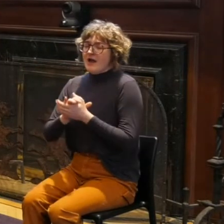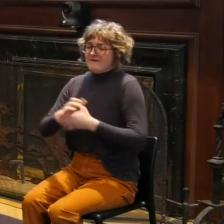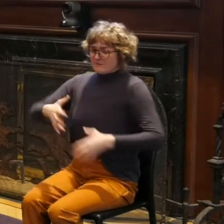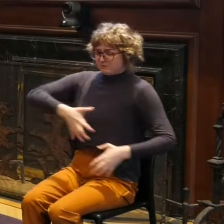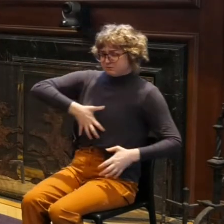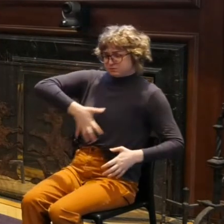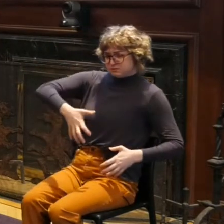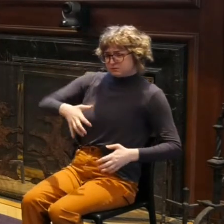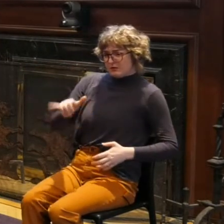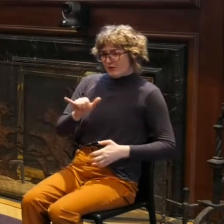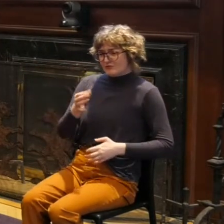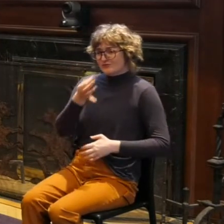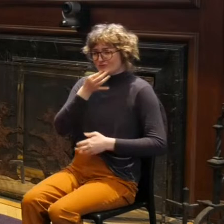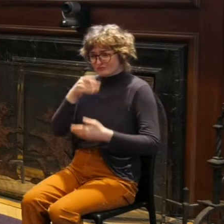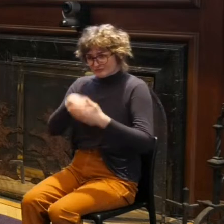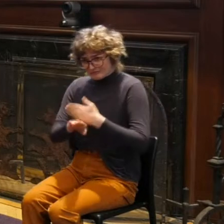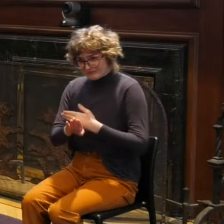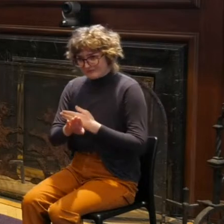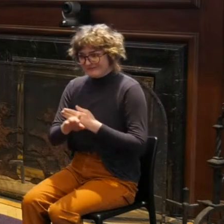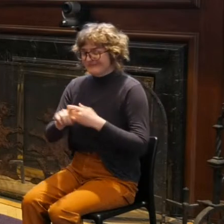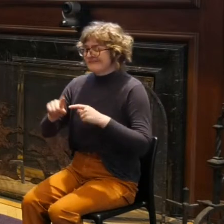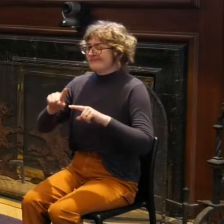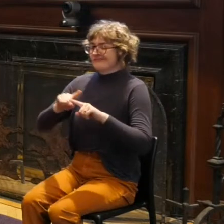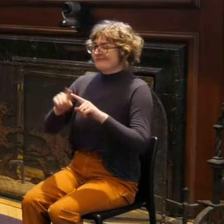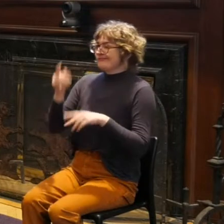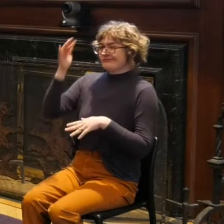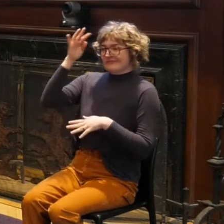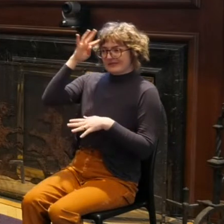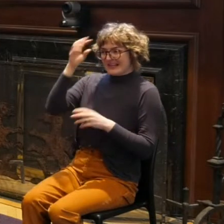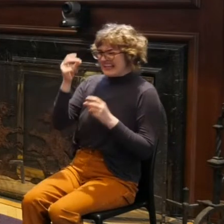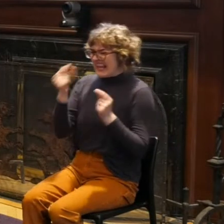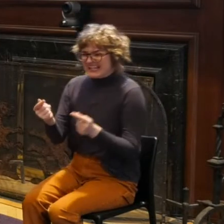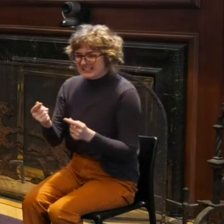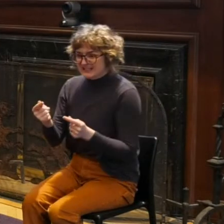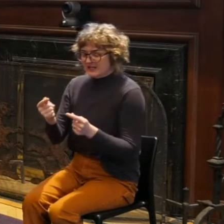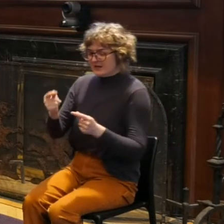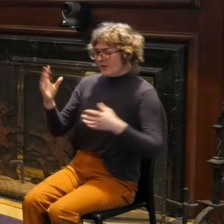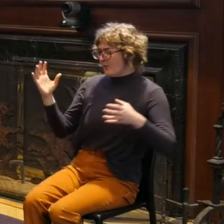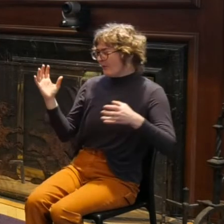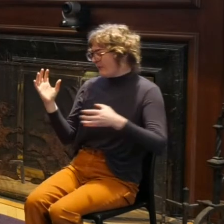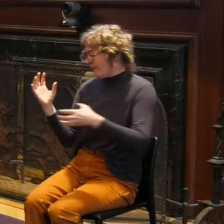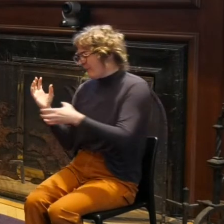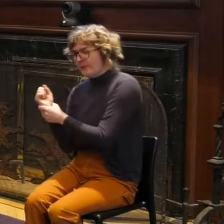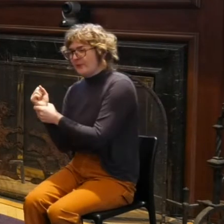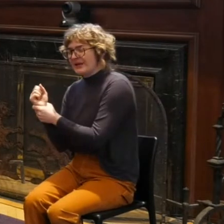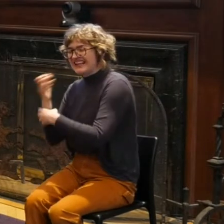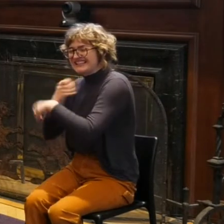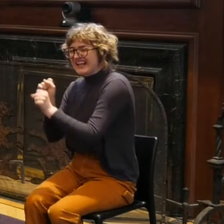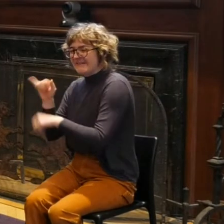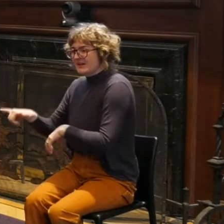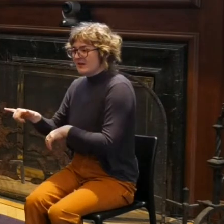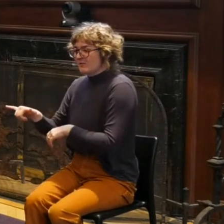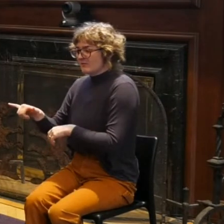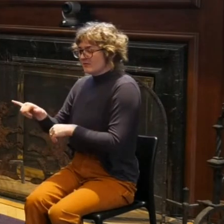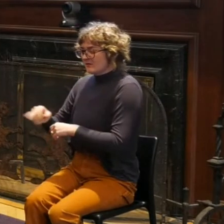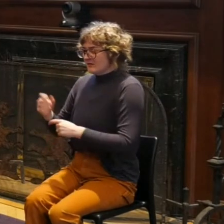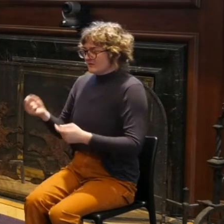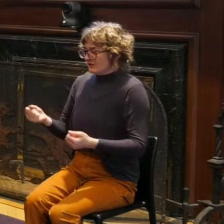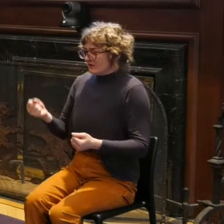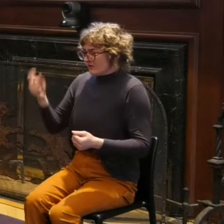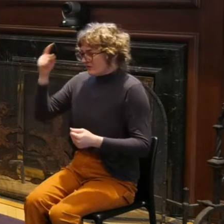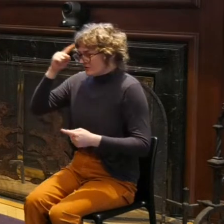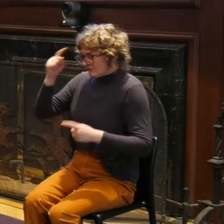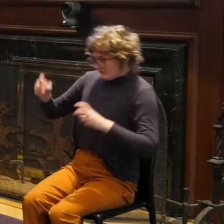number six. But it didn't take any thought for you to reach for Cole until suddenly you lurched